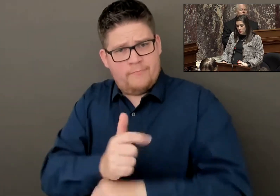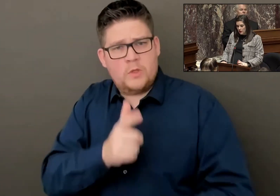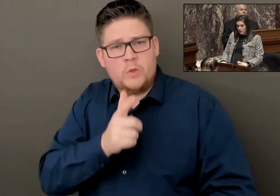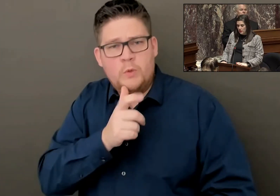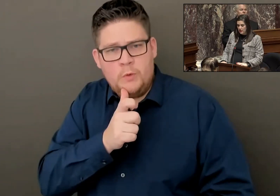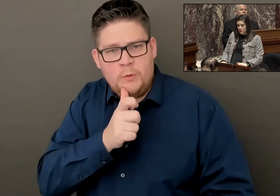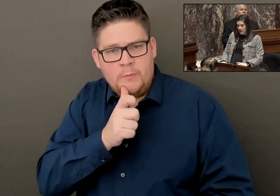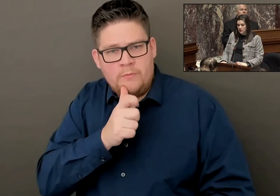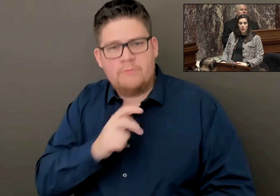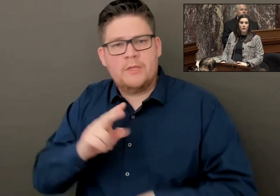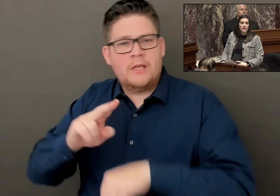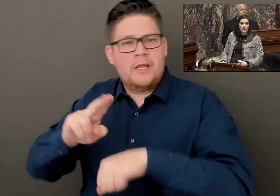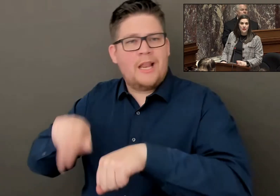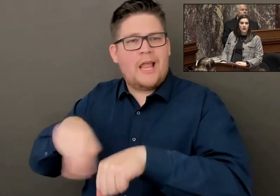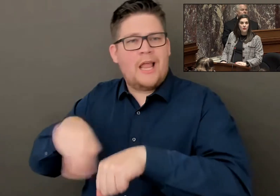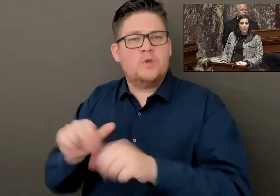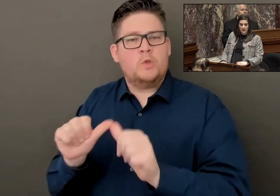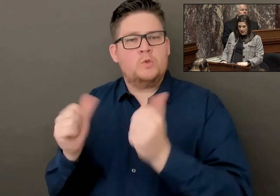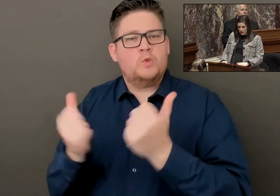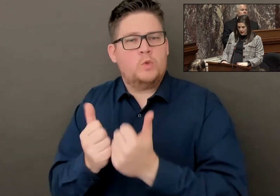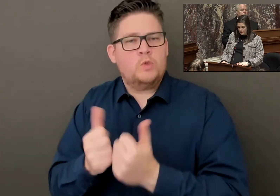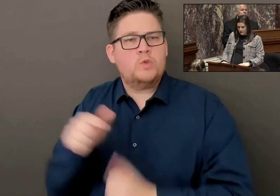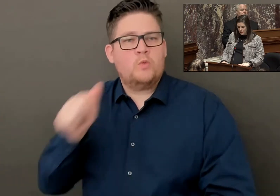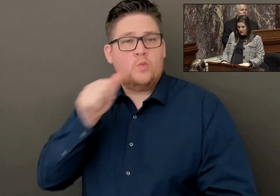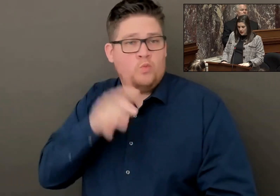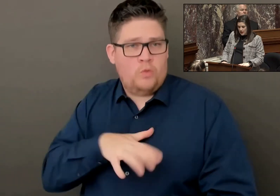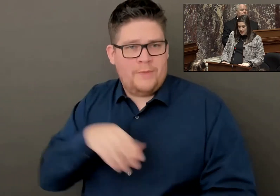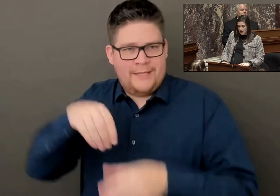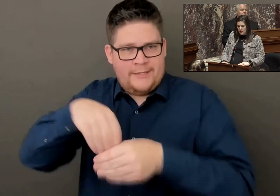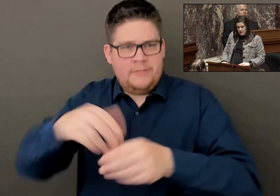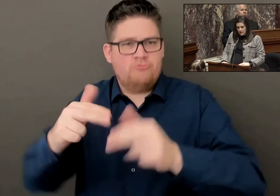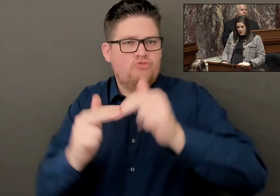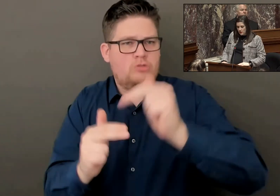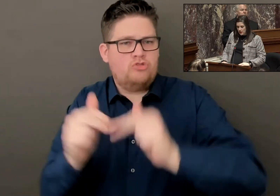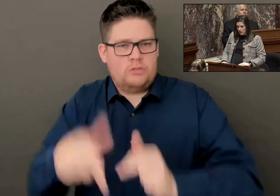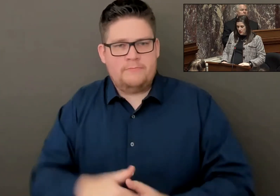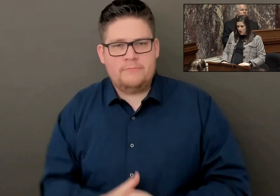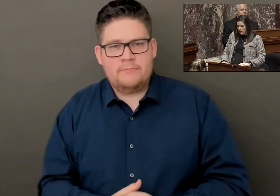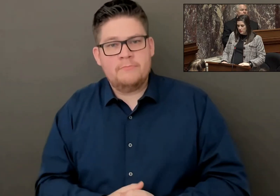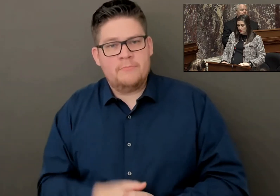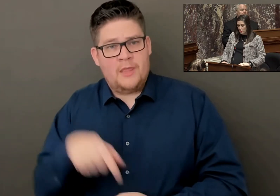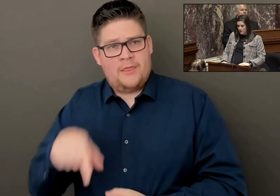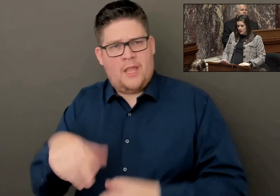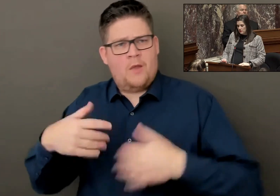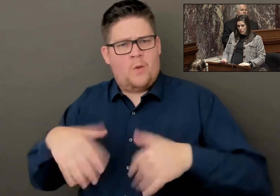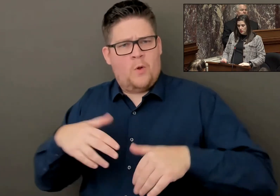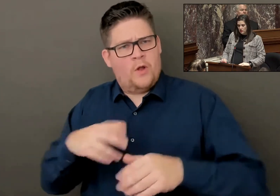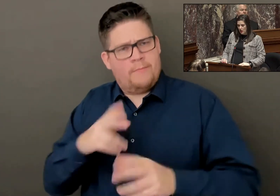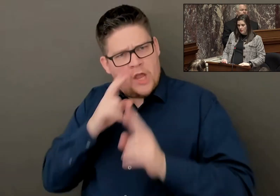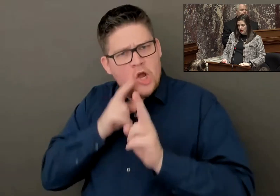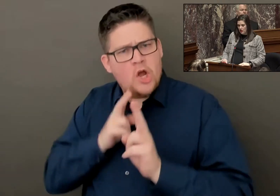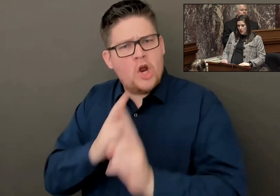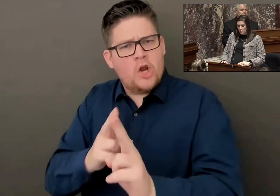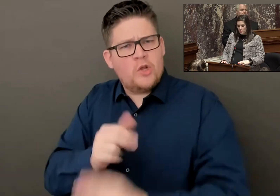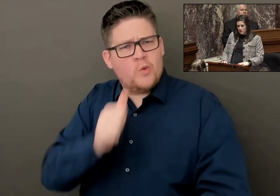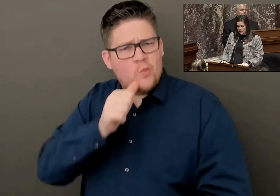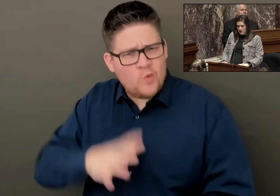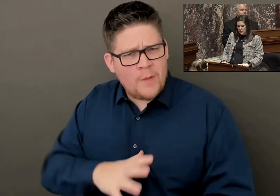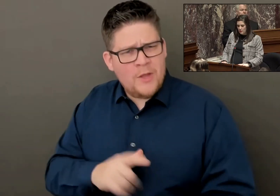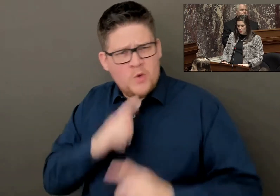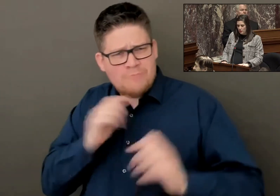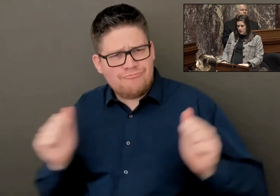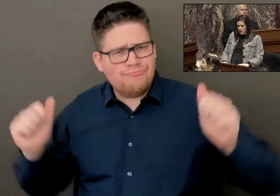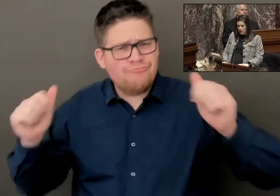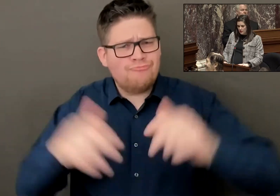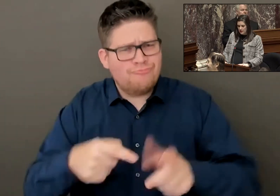as we're talking about International Women's Day this upcoming Saturday. In BC, we cannot talk about this important topic without